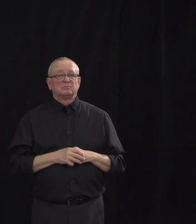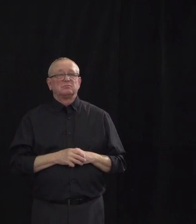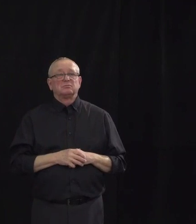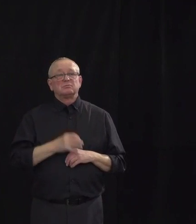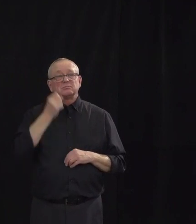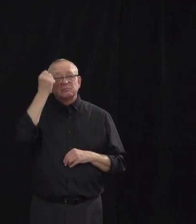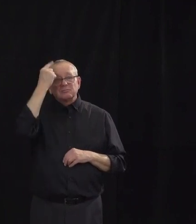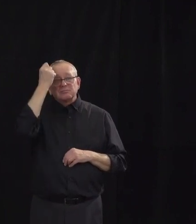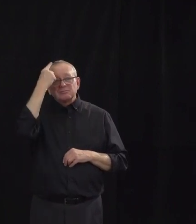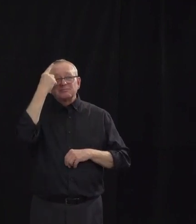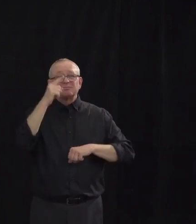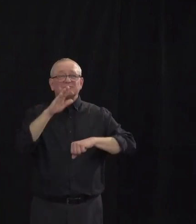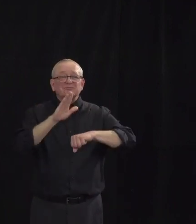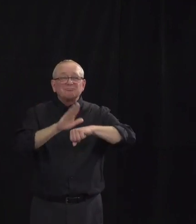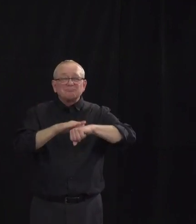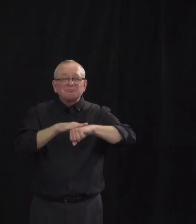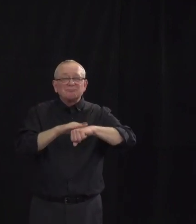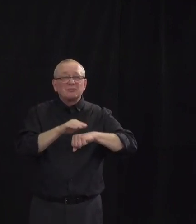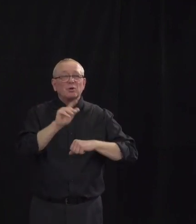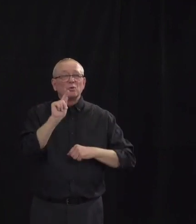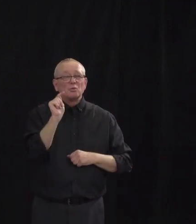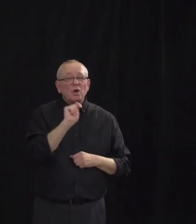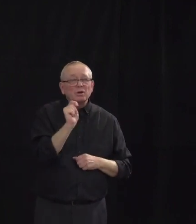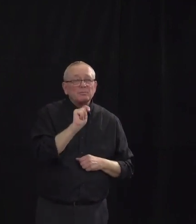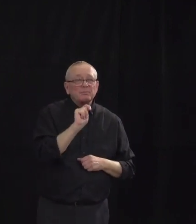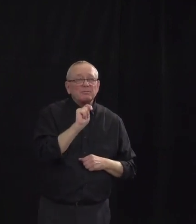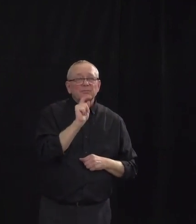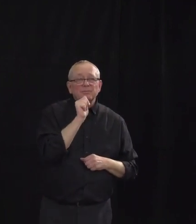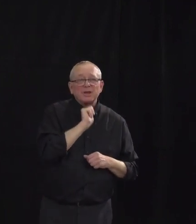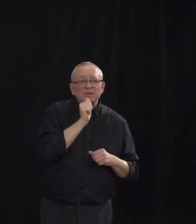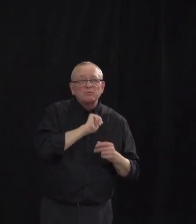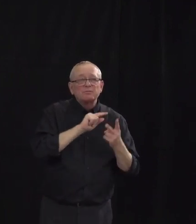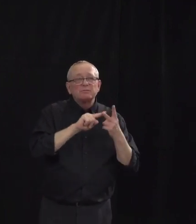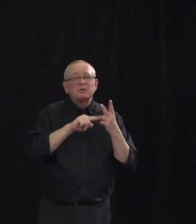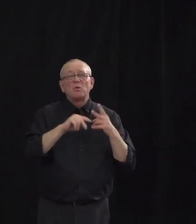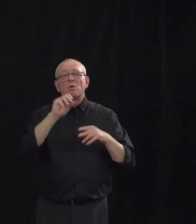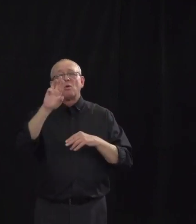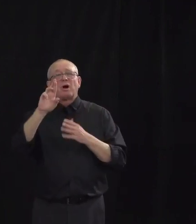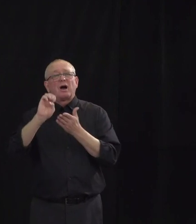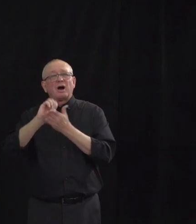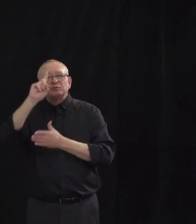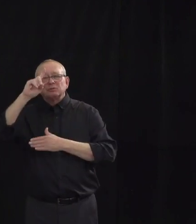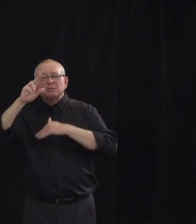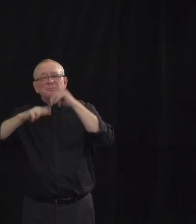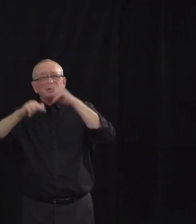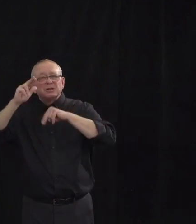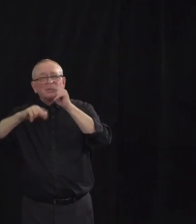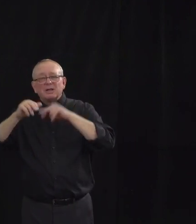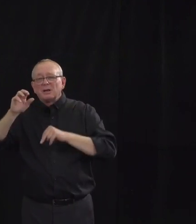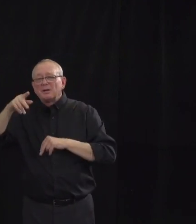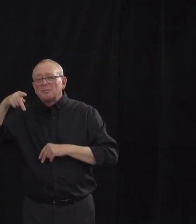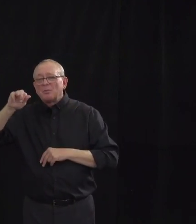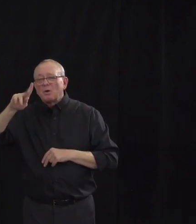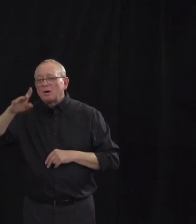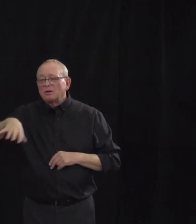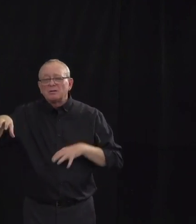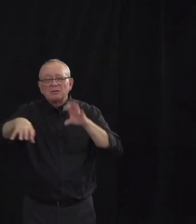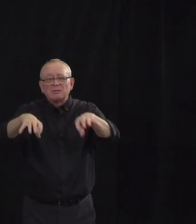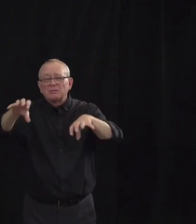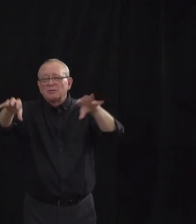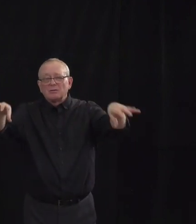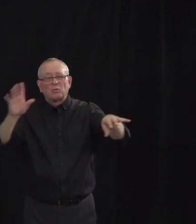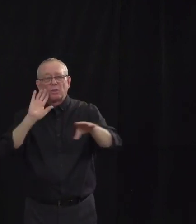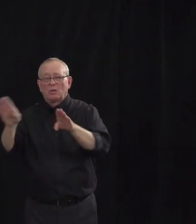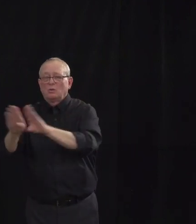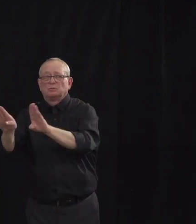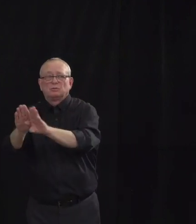centers, ski hills, and everything in between, including winter camping, warm-up huts, cook shacks, etc. The safety of our